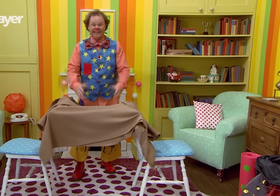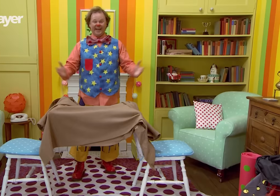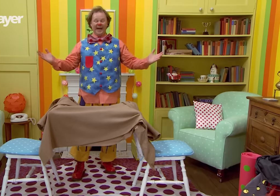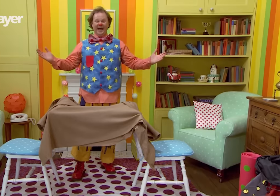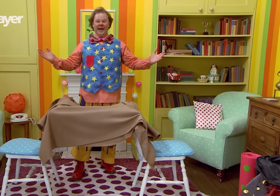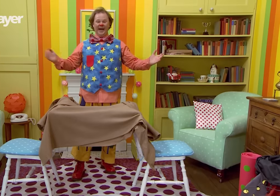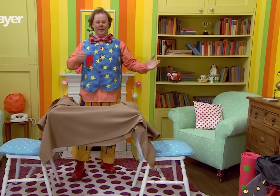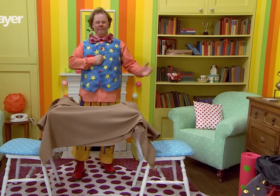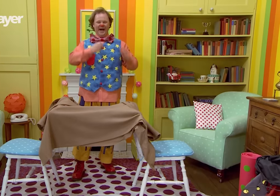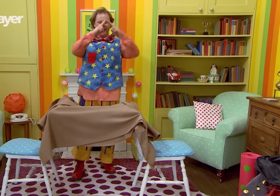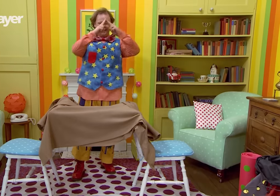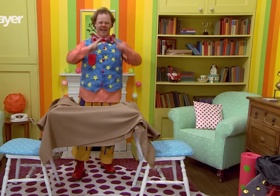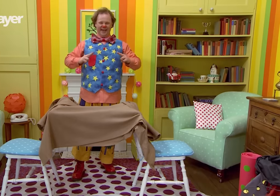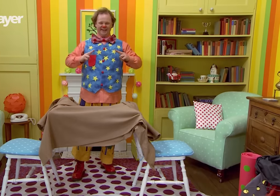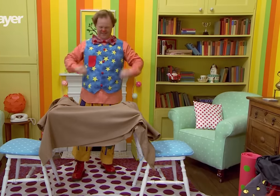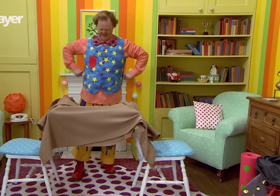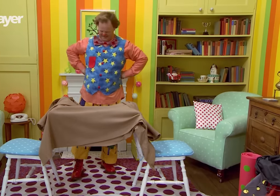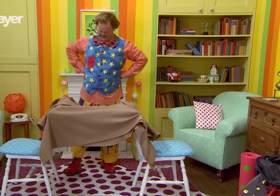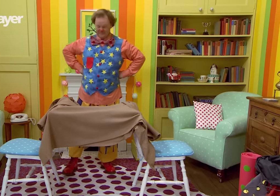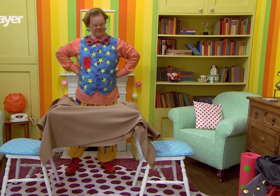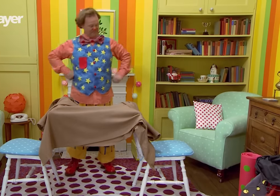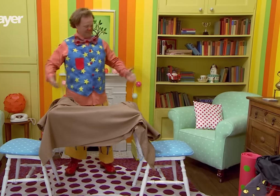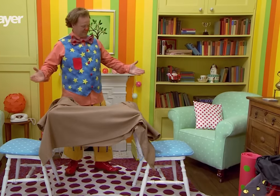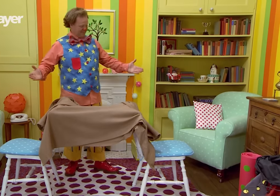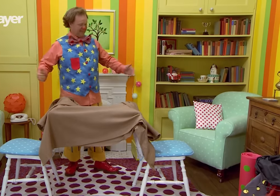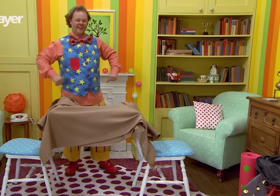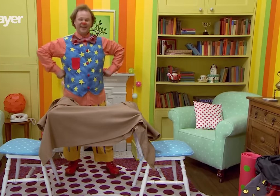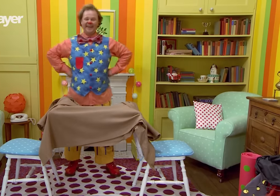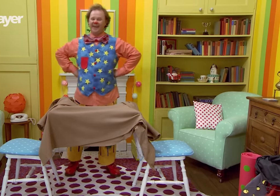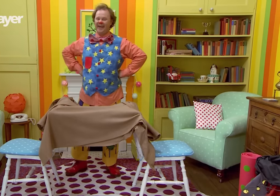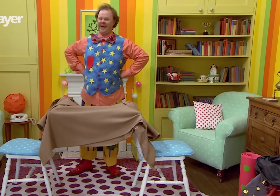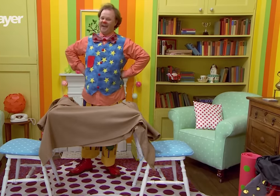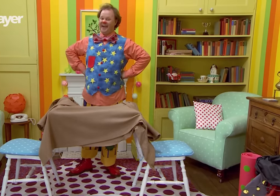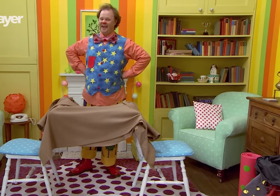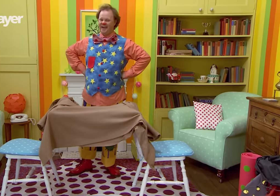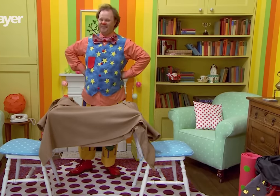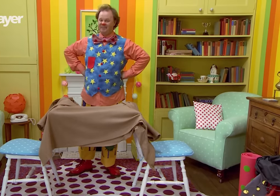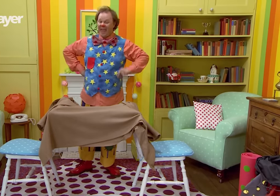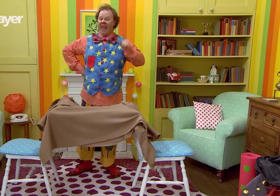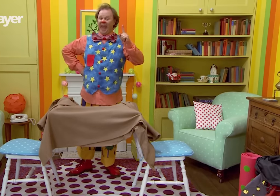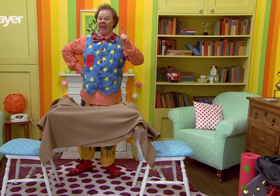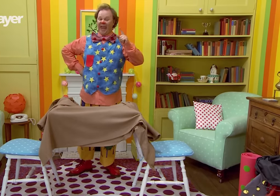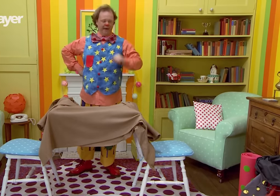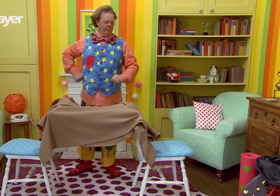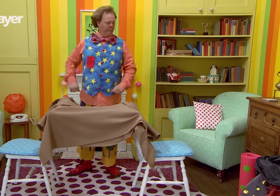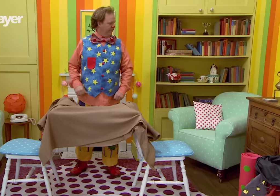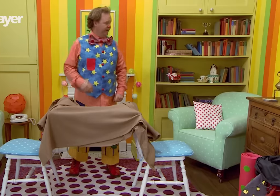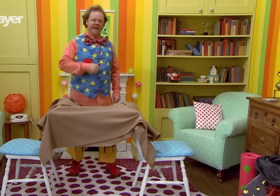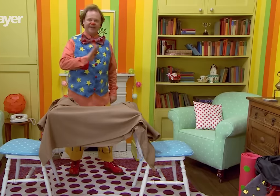Ta-da! My tent! Very good, Mr. Tumble. Is your tent comfy? Ooh, I don't